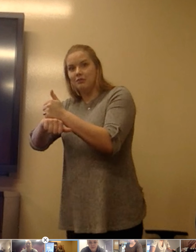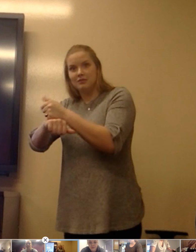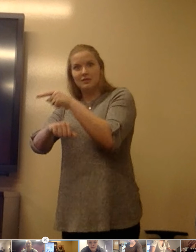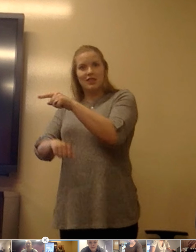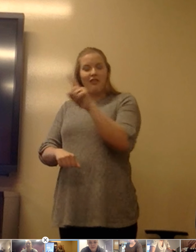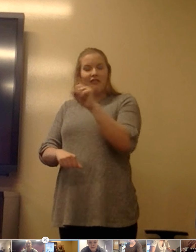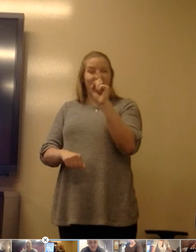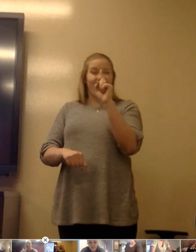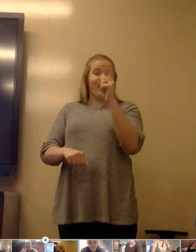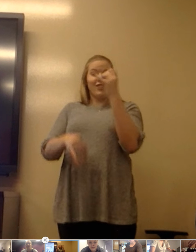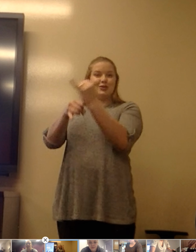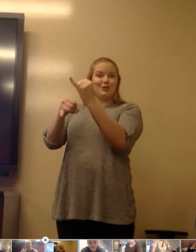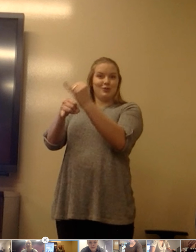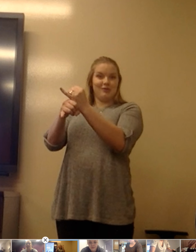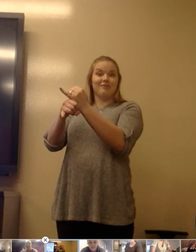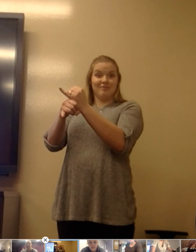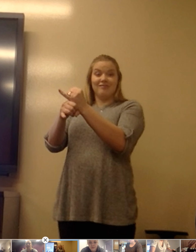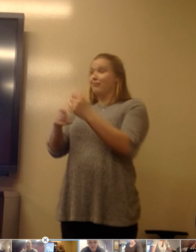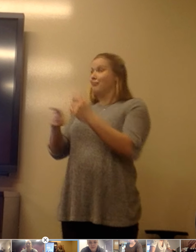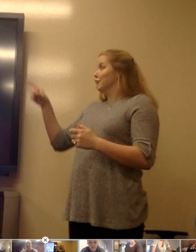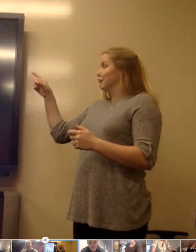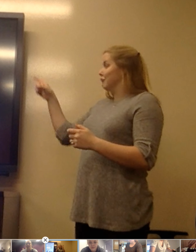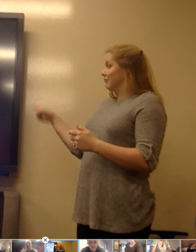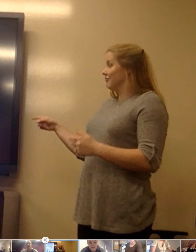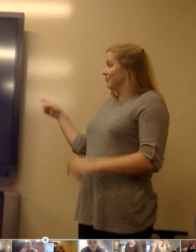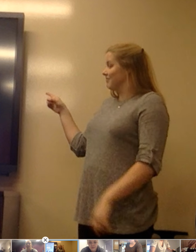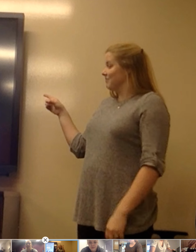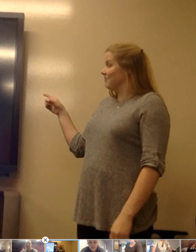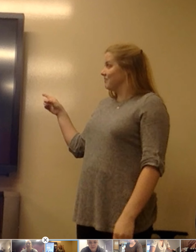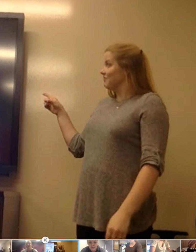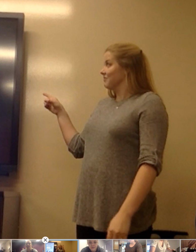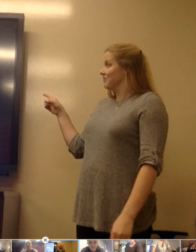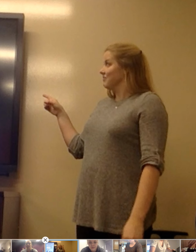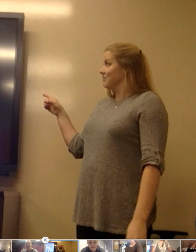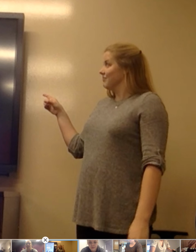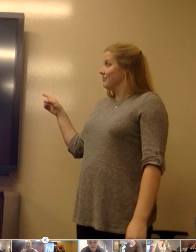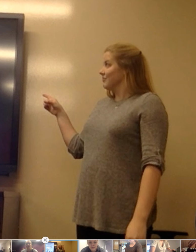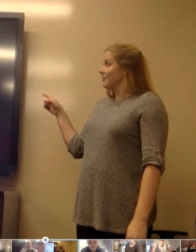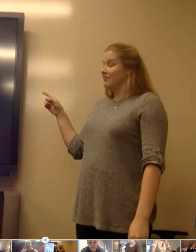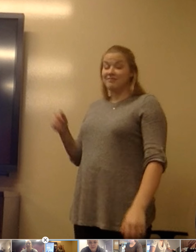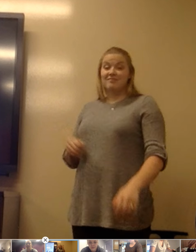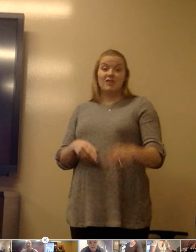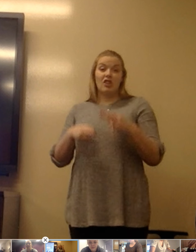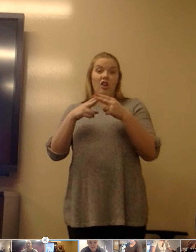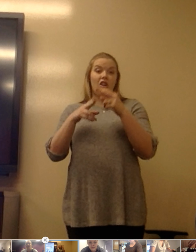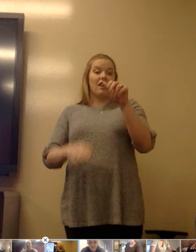so Clark and Gallaudet ended up coming back to America and establishing the first school for the deaf,